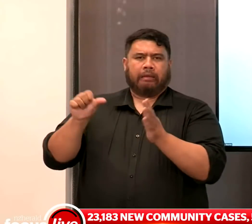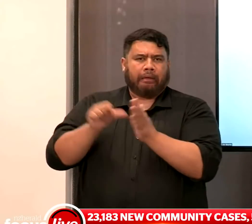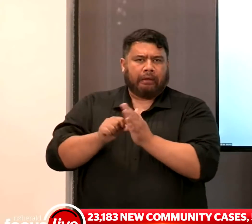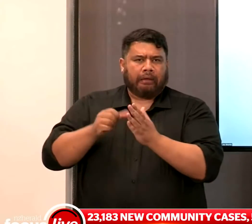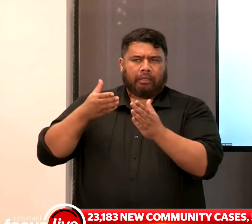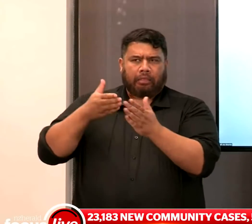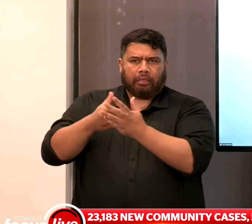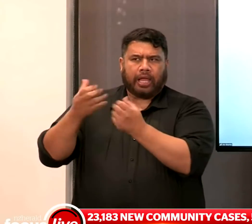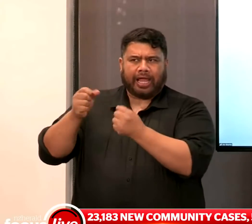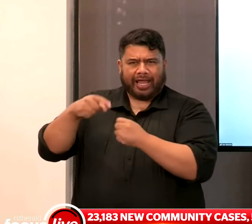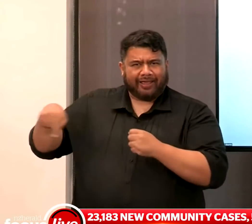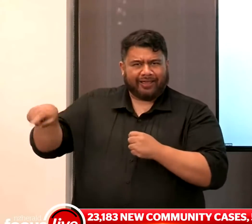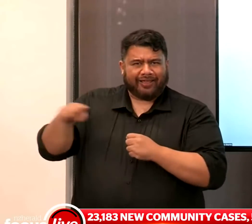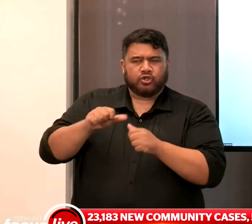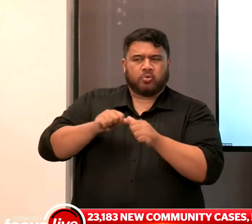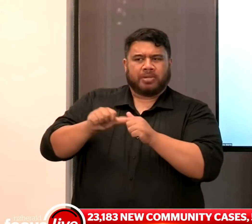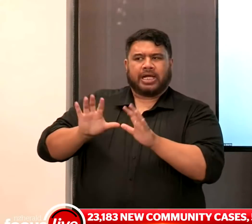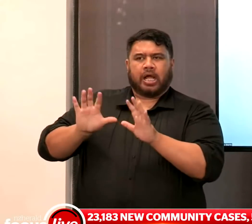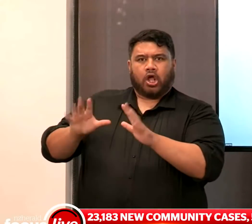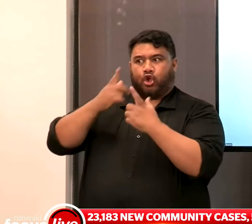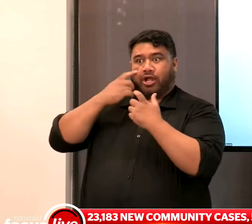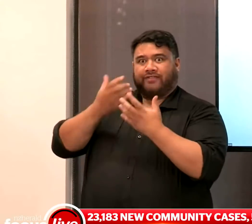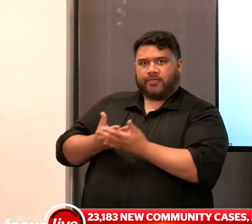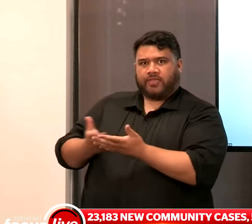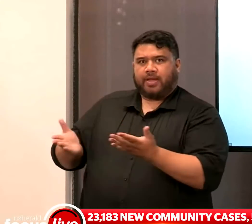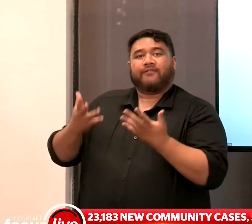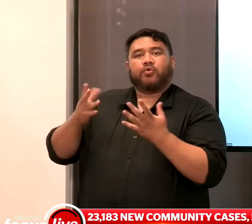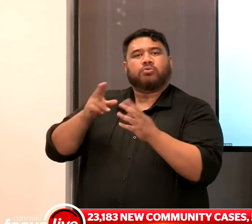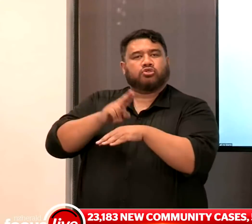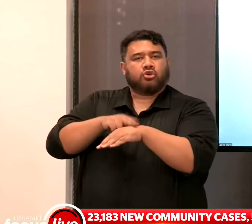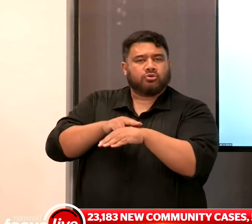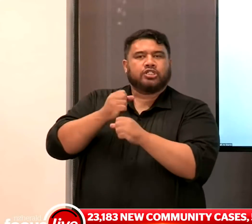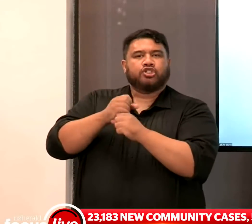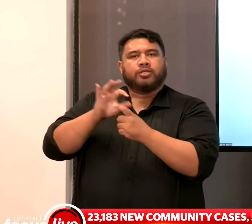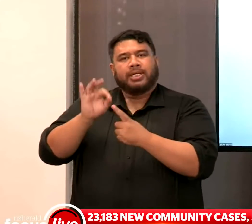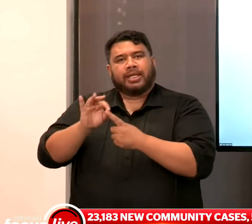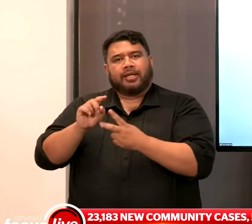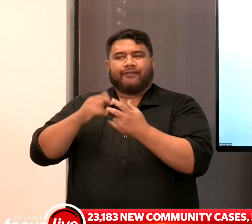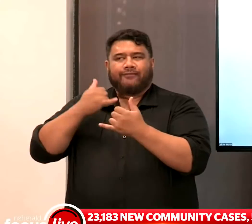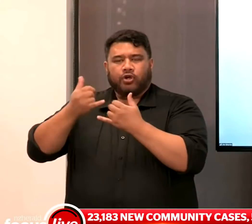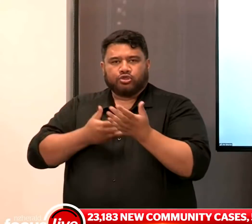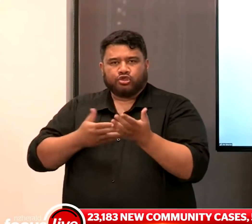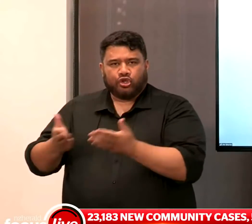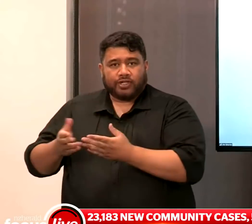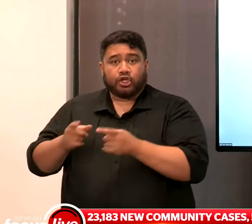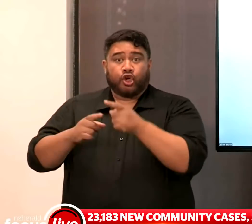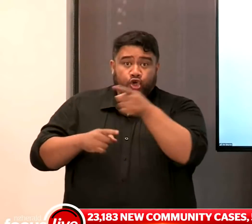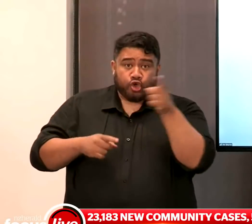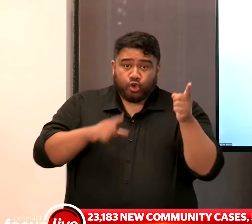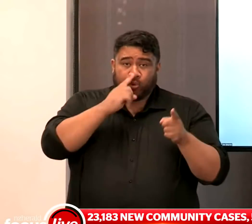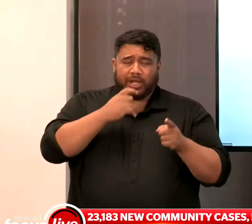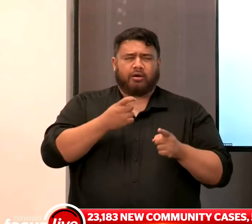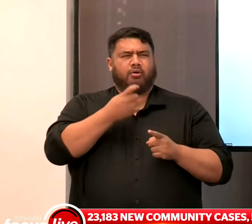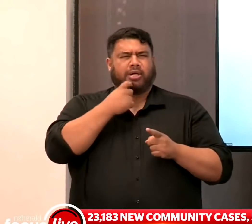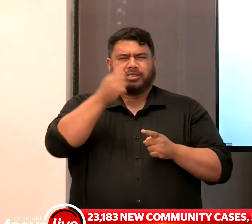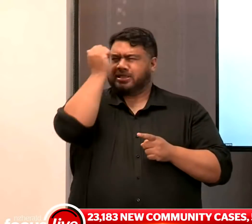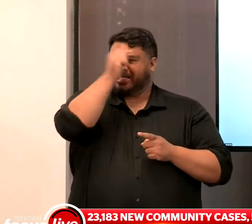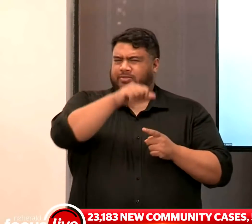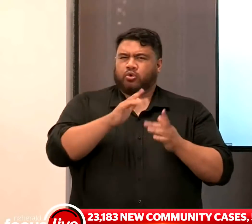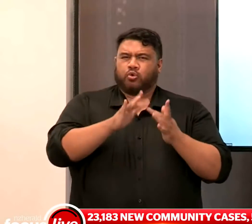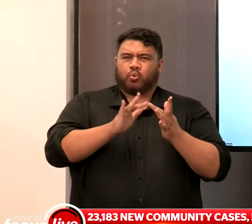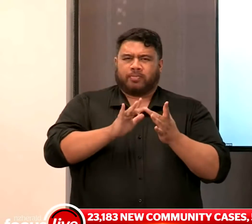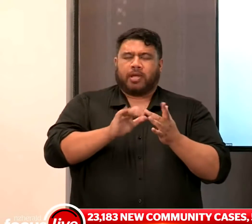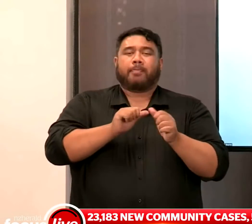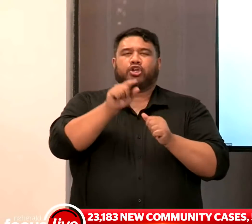easy, and therefore we need to save our general practice services and our telehealth providers for those who can't use those types of